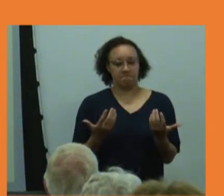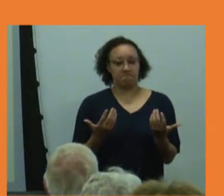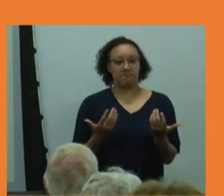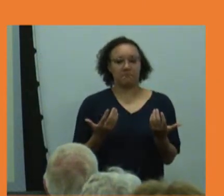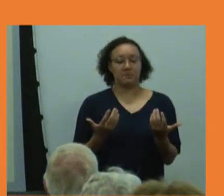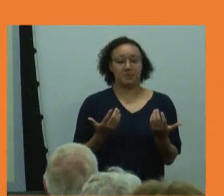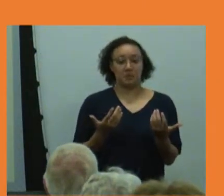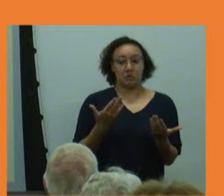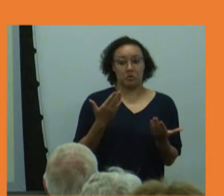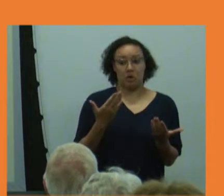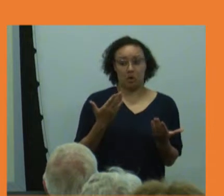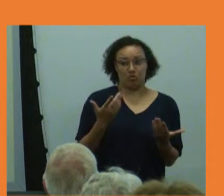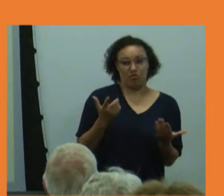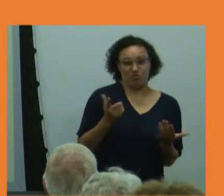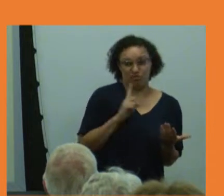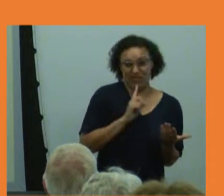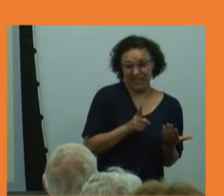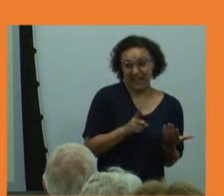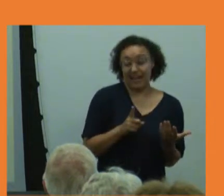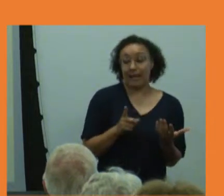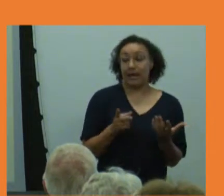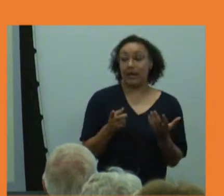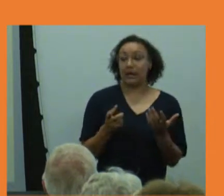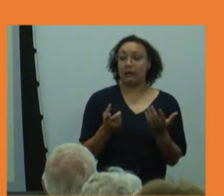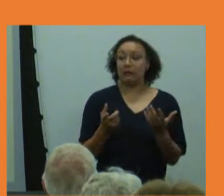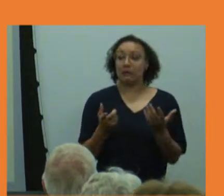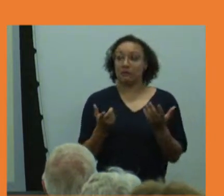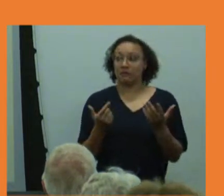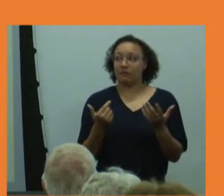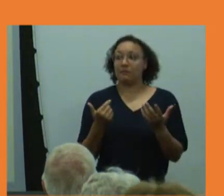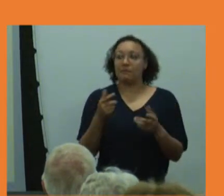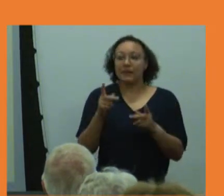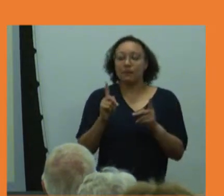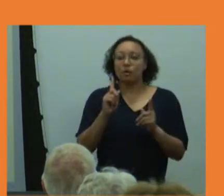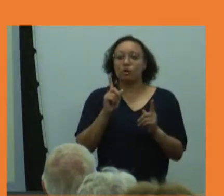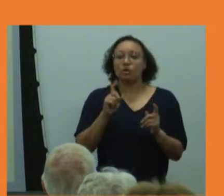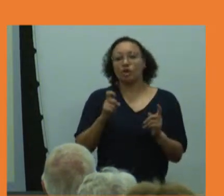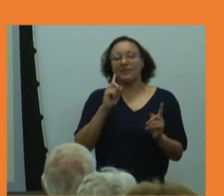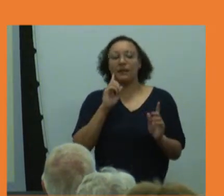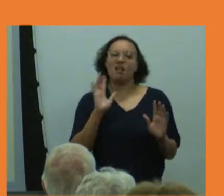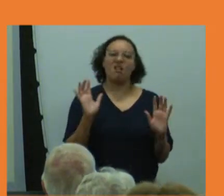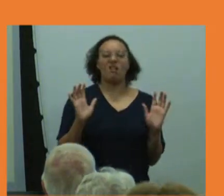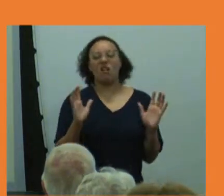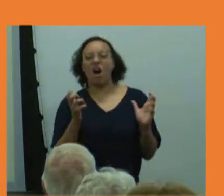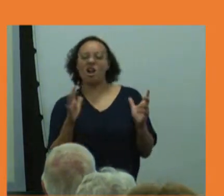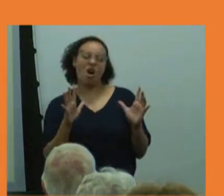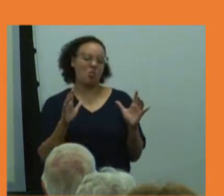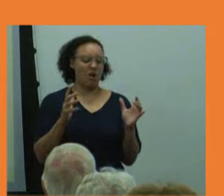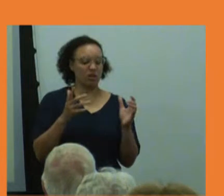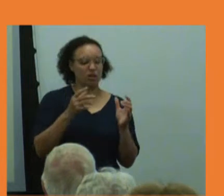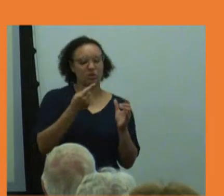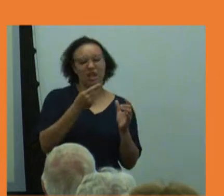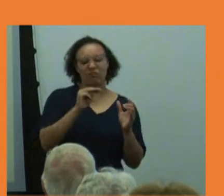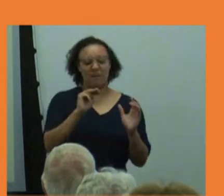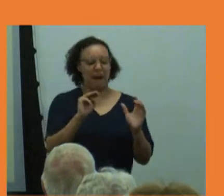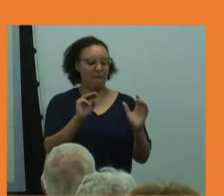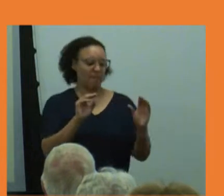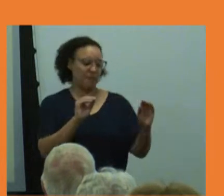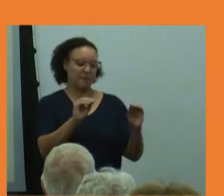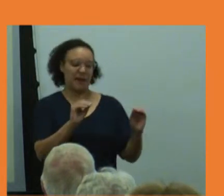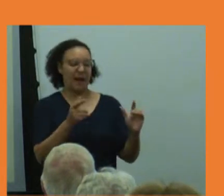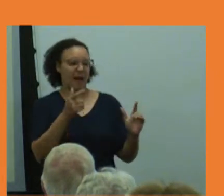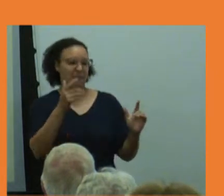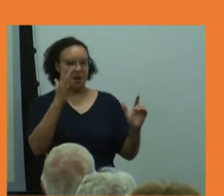for people to enact gerrymandered maps. It would be a disincentive because the thought would